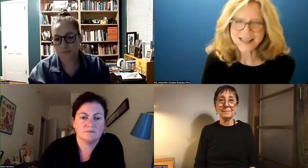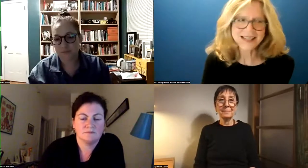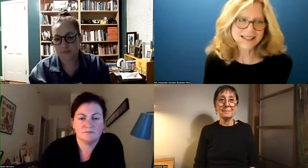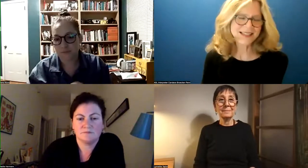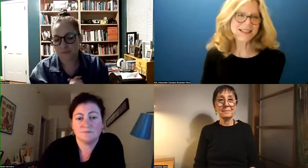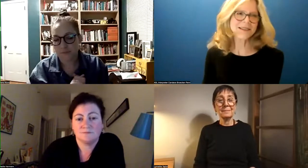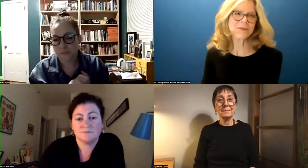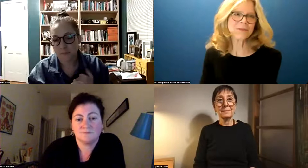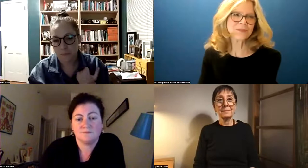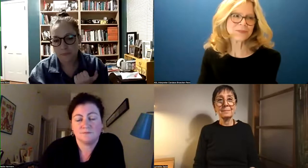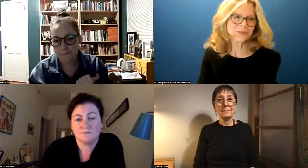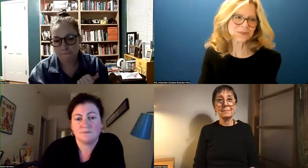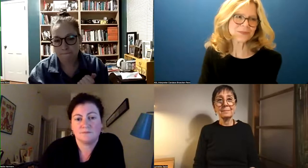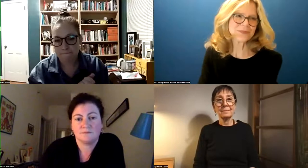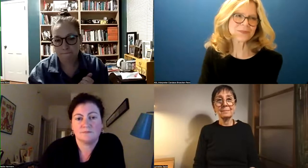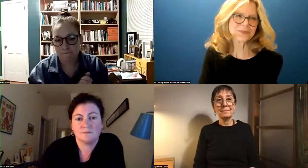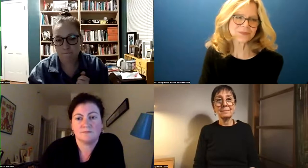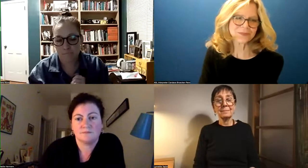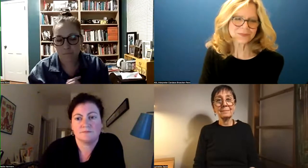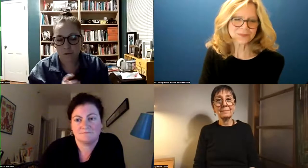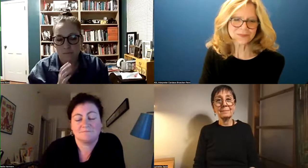is next?